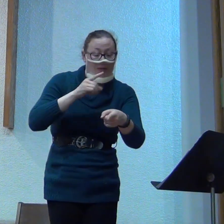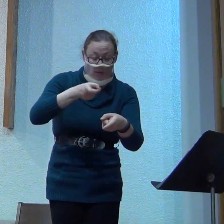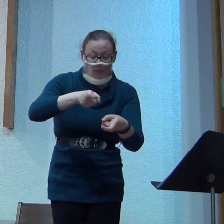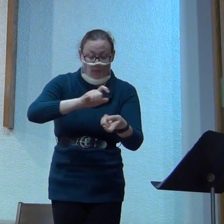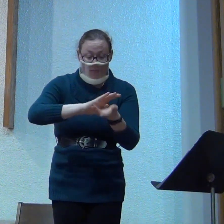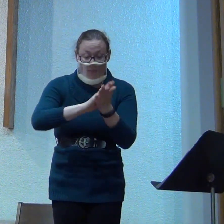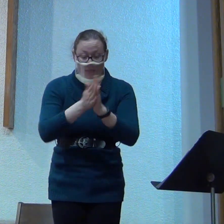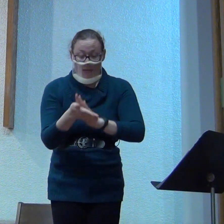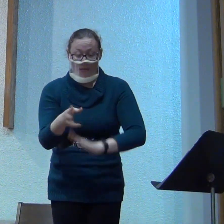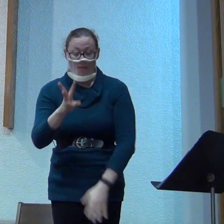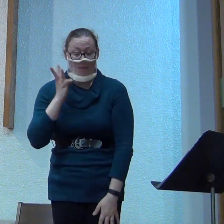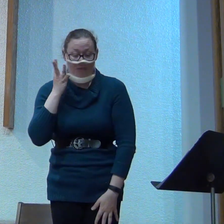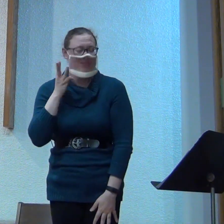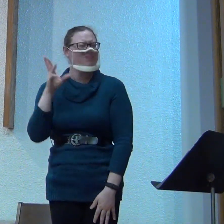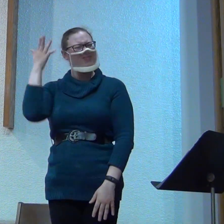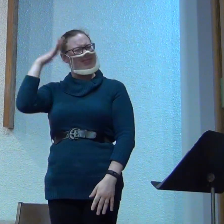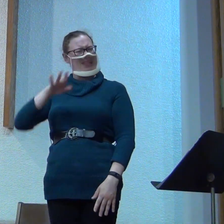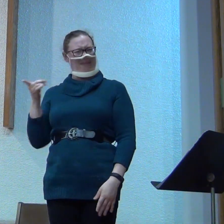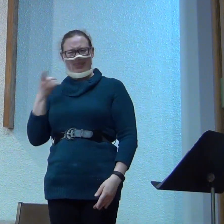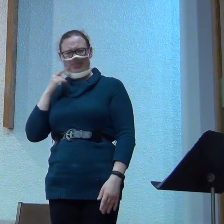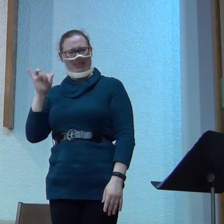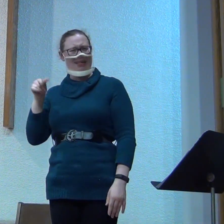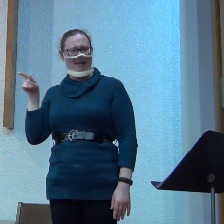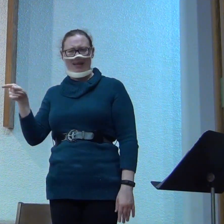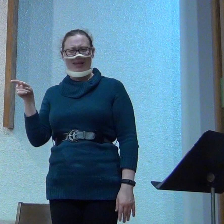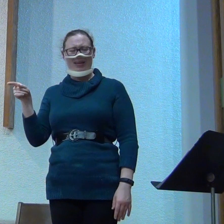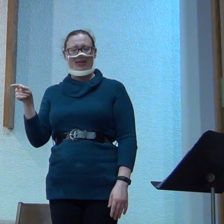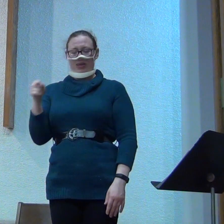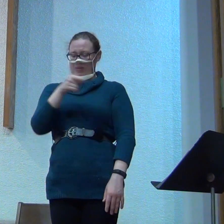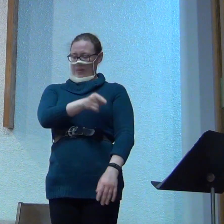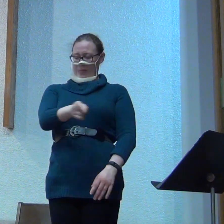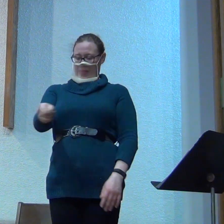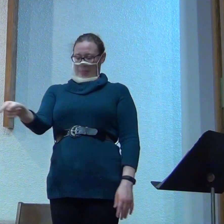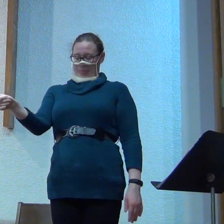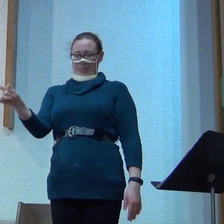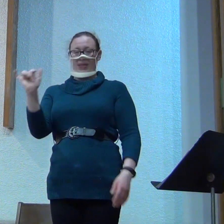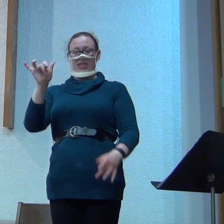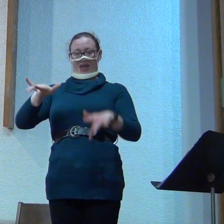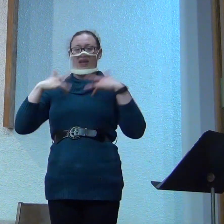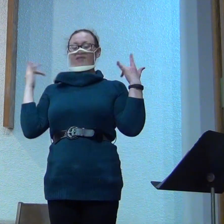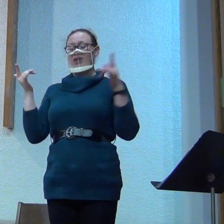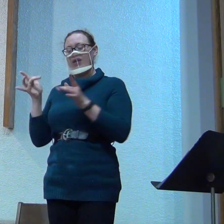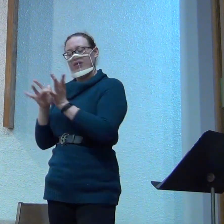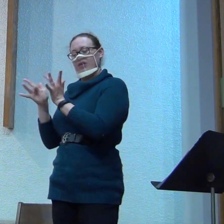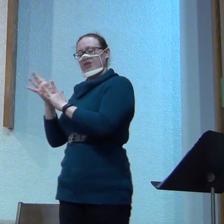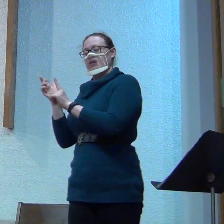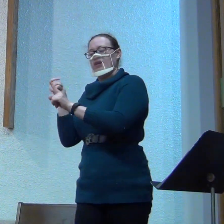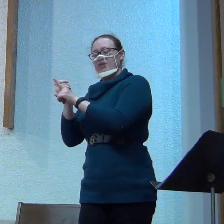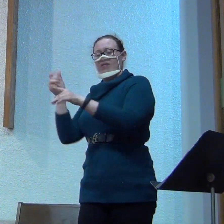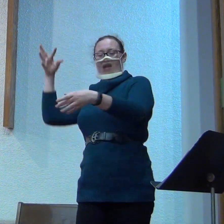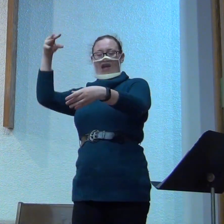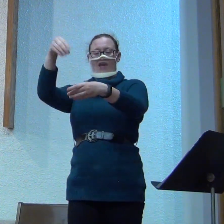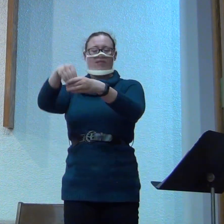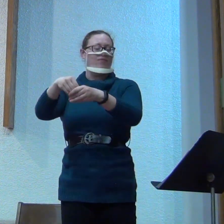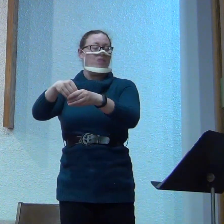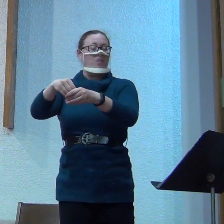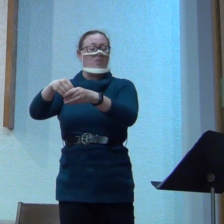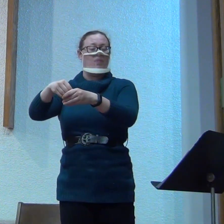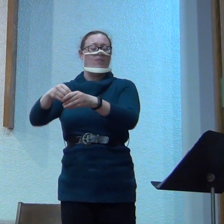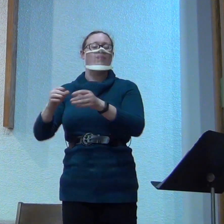reference to what happens. So this is a very hands-off